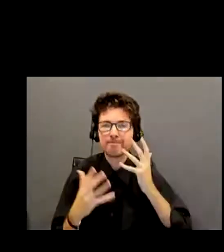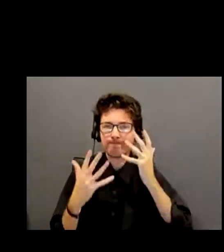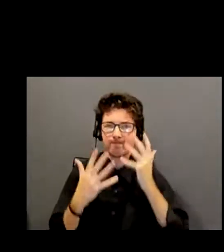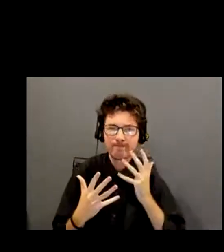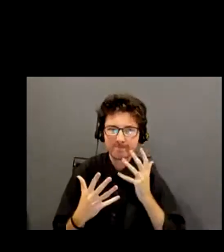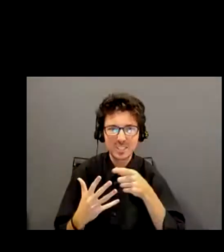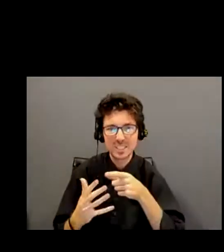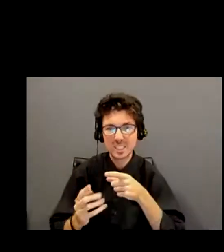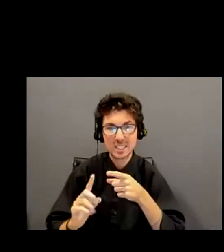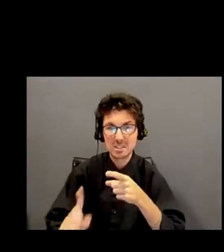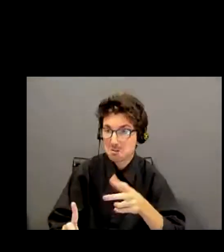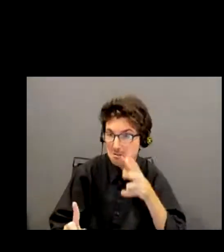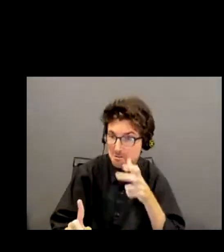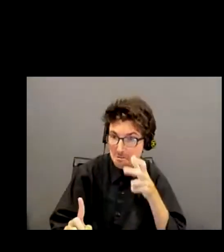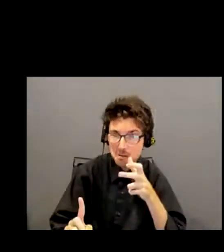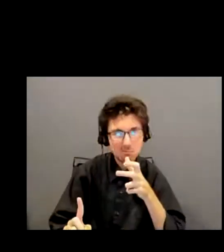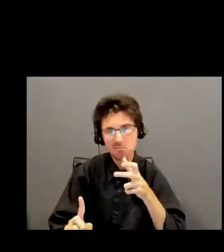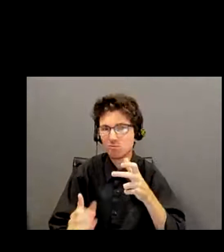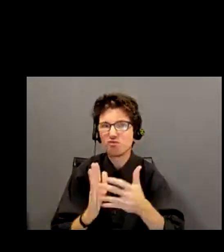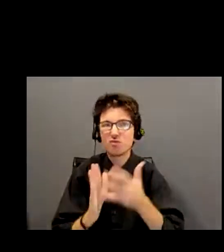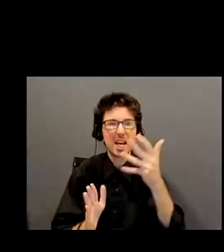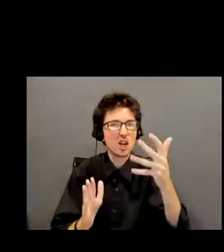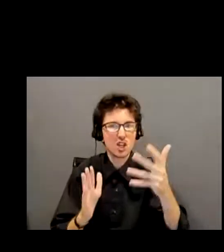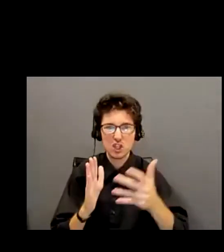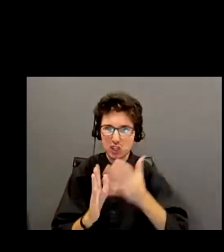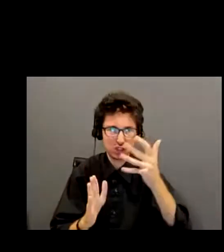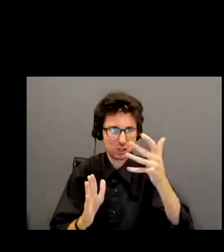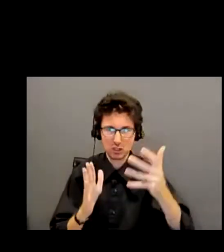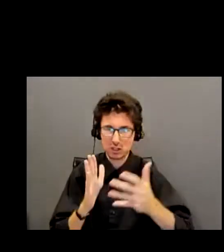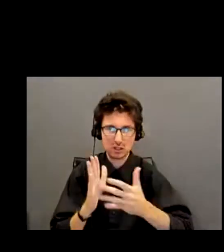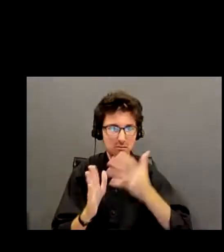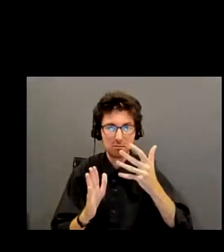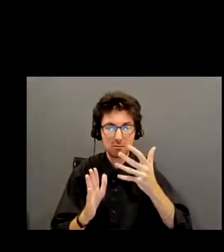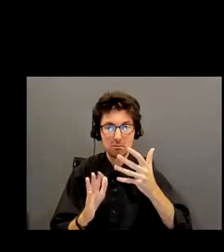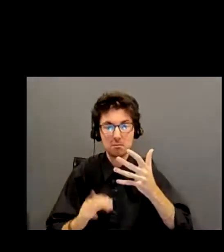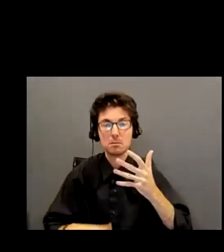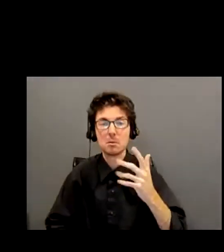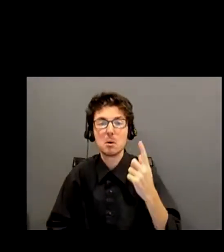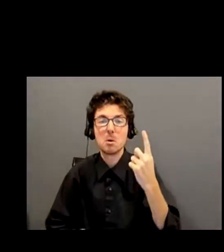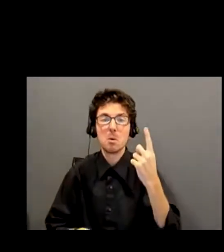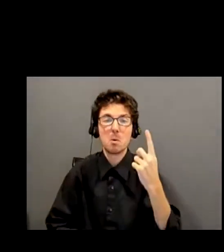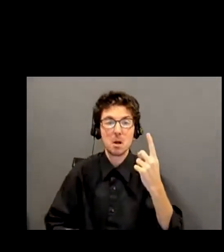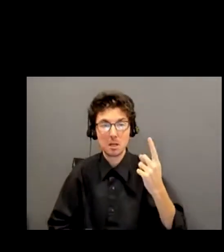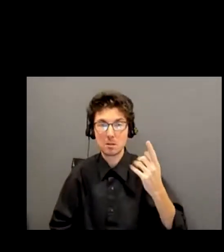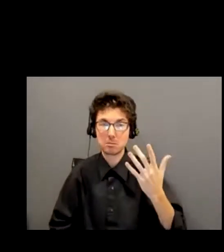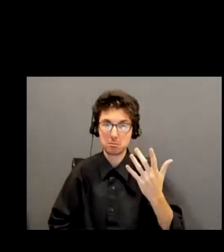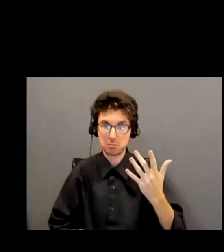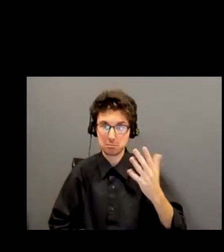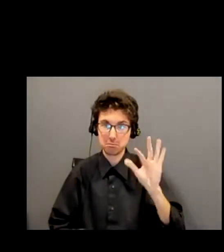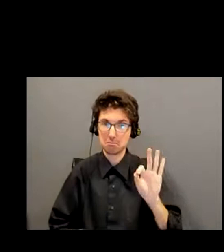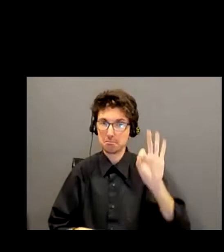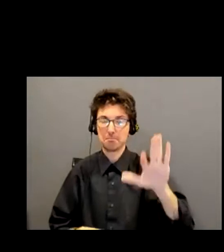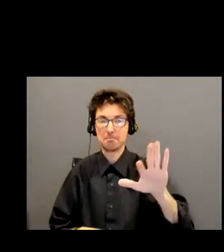often heard among the committee's members. This is one of my add values to the committee if I'll